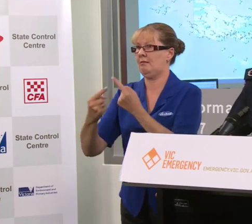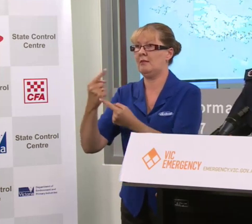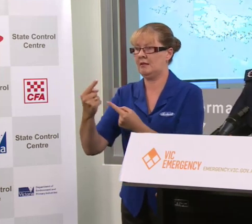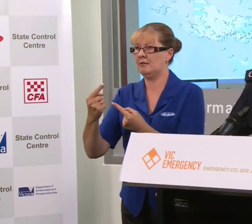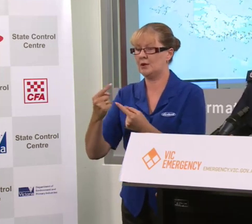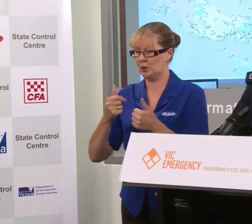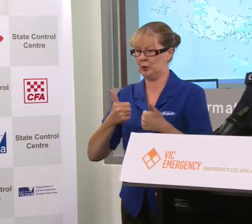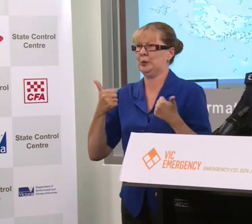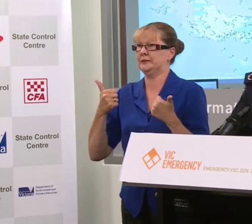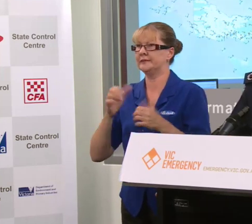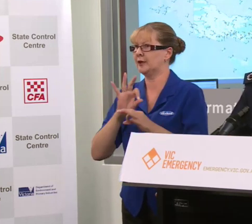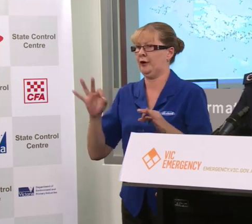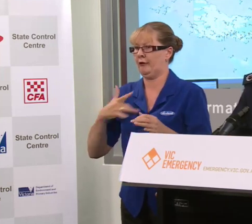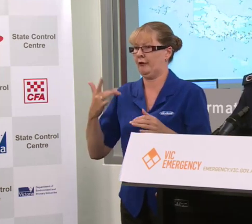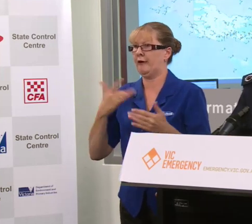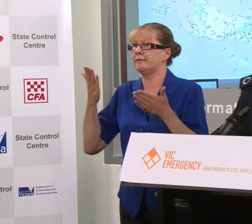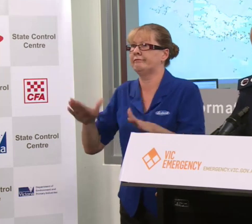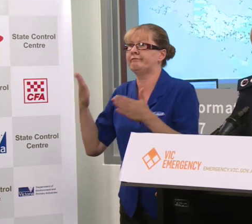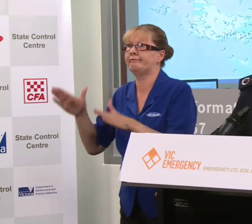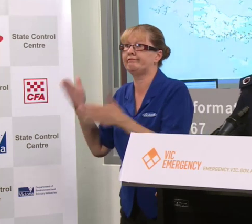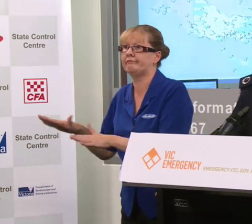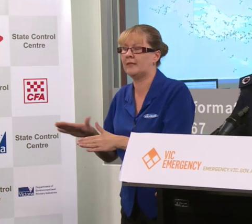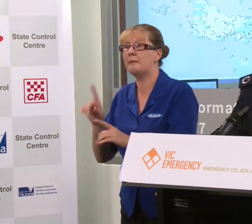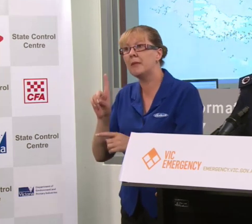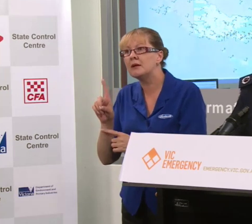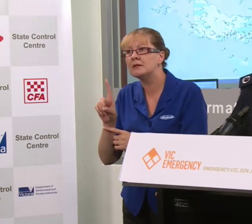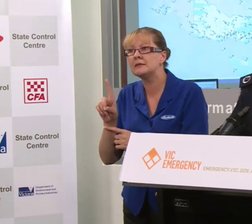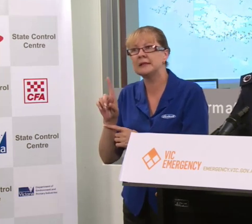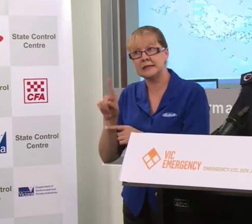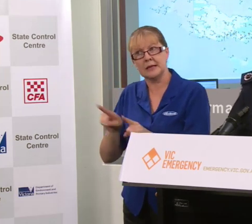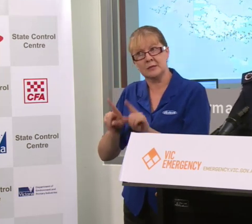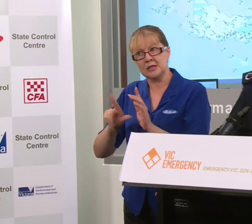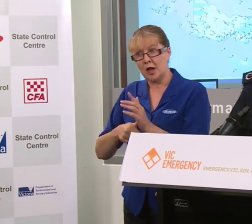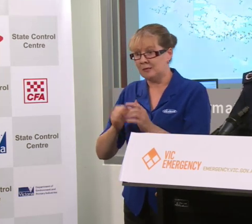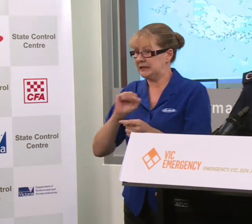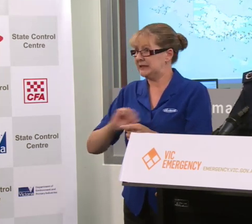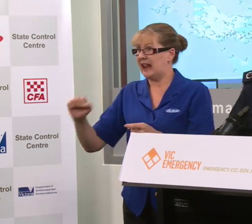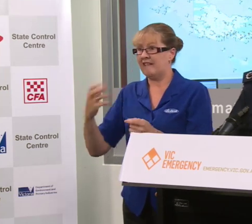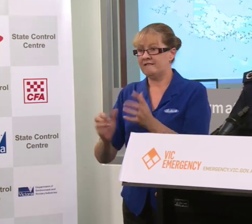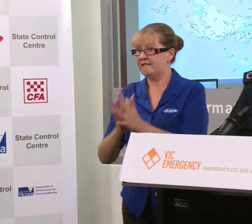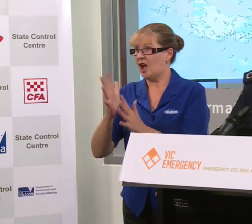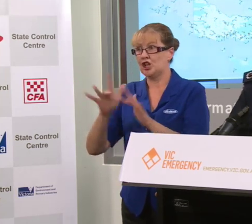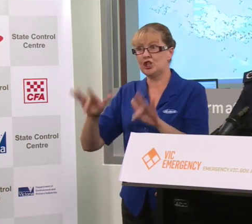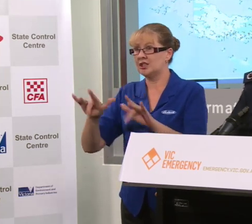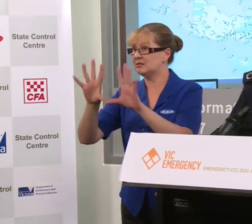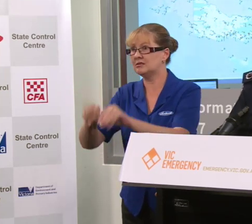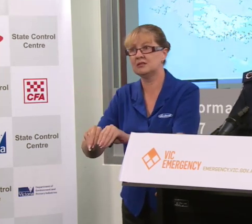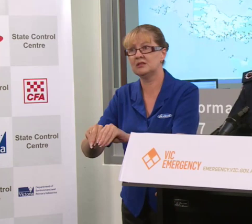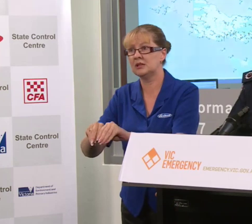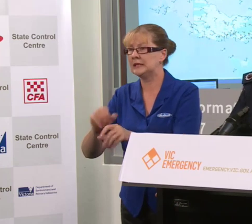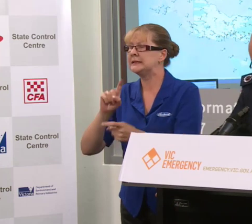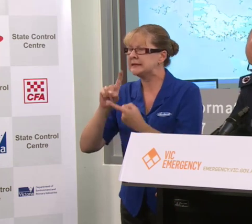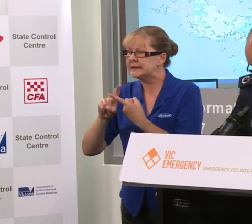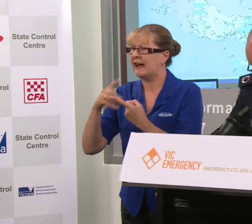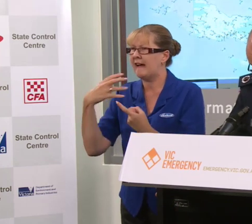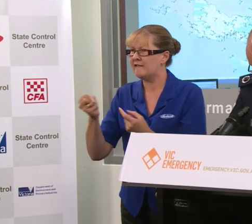that is a very good result for us at the moment. But having said that, the fires are still burning, there's still considerable danger